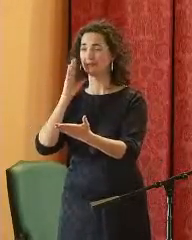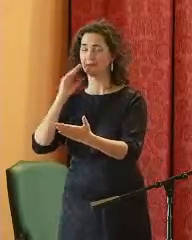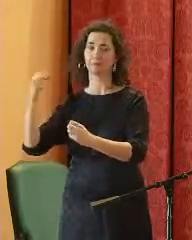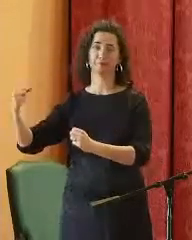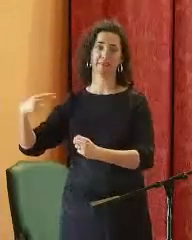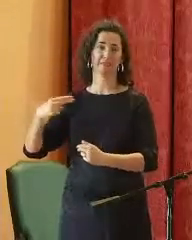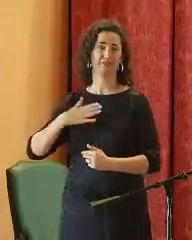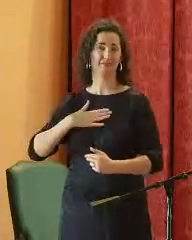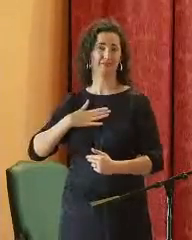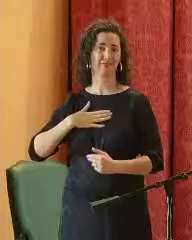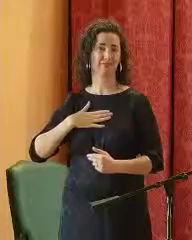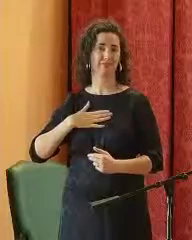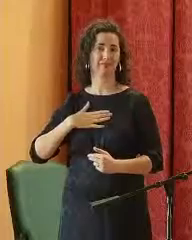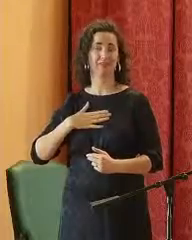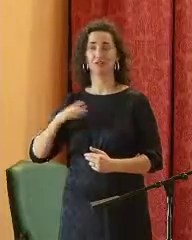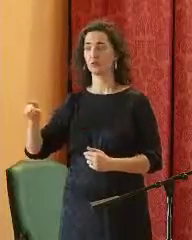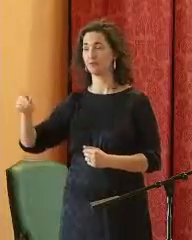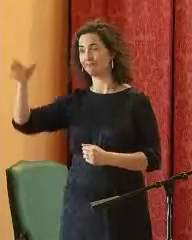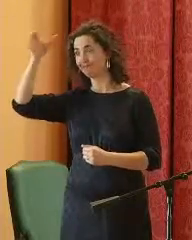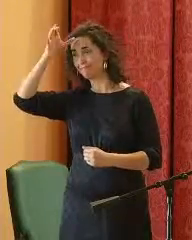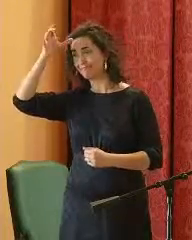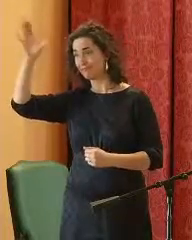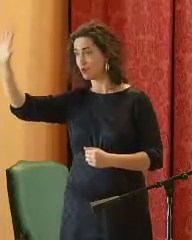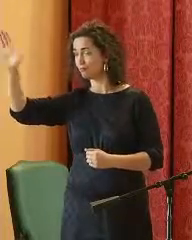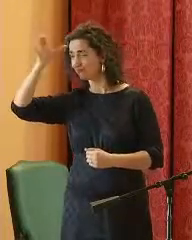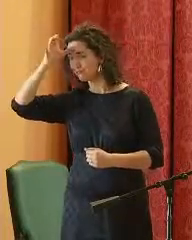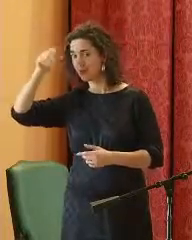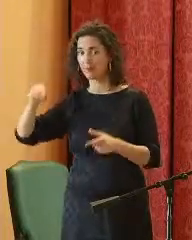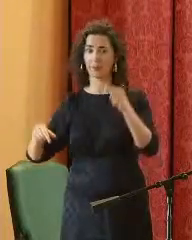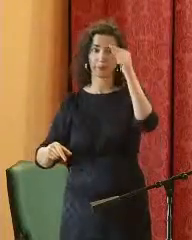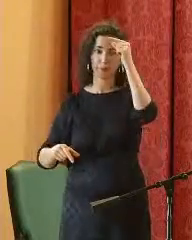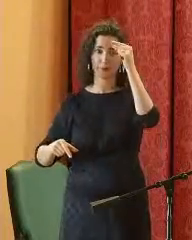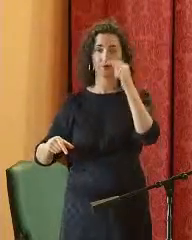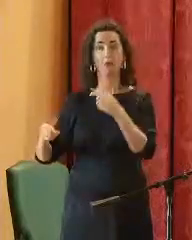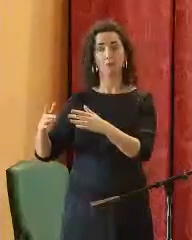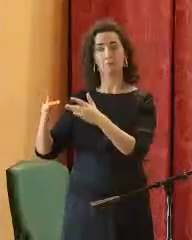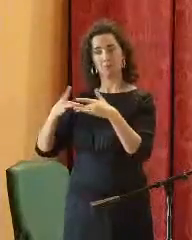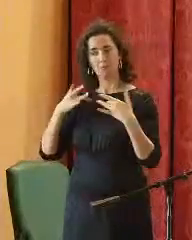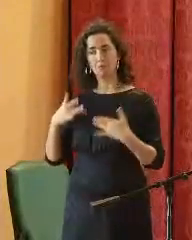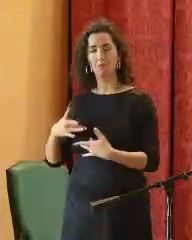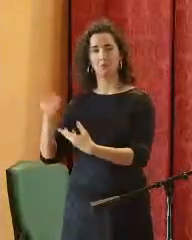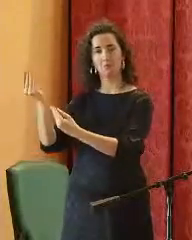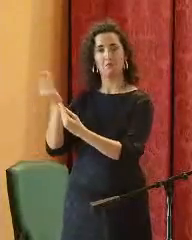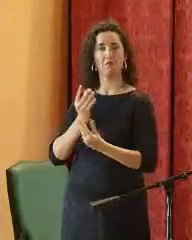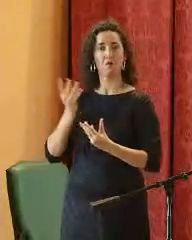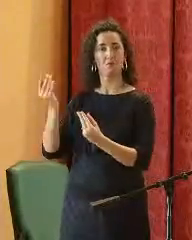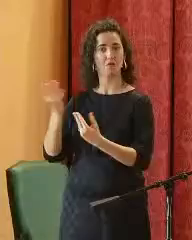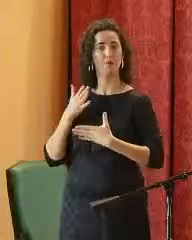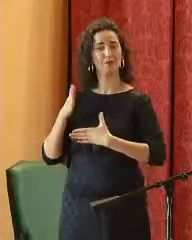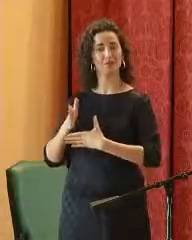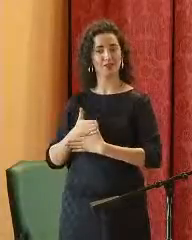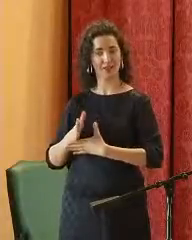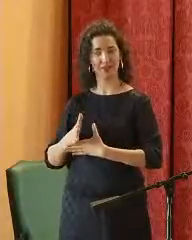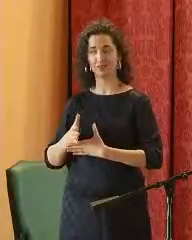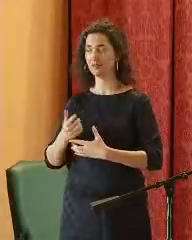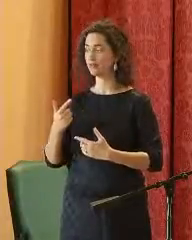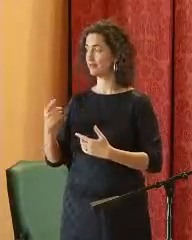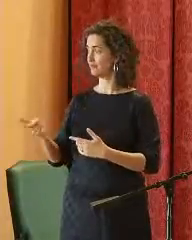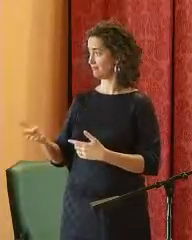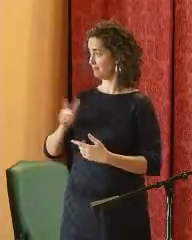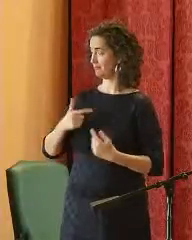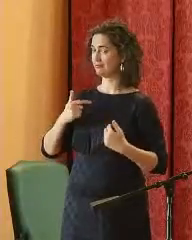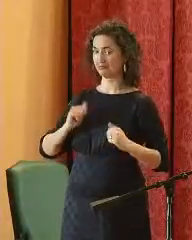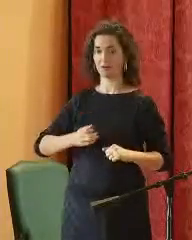do and know far more and are graceful enough to share that with me so that I can advocate for children